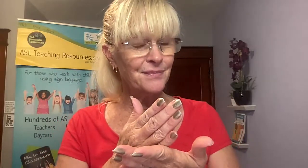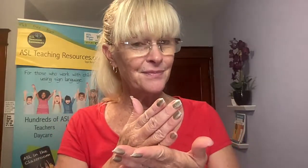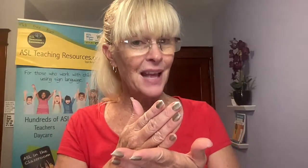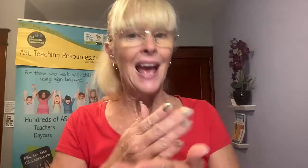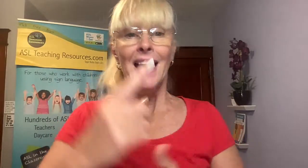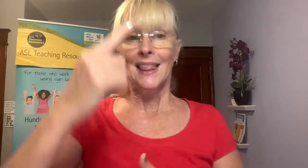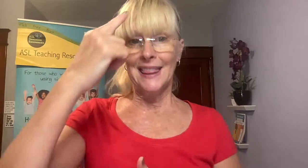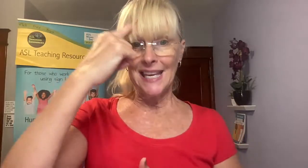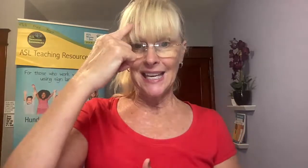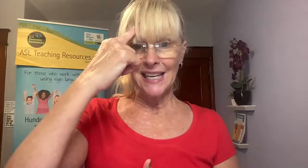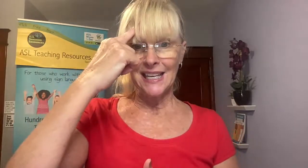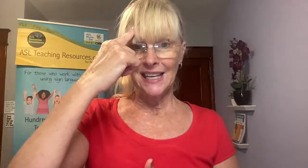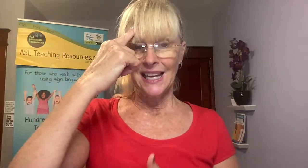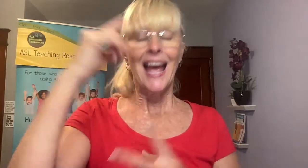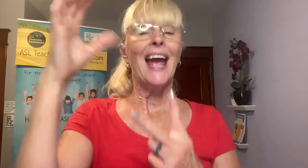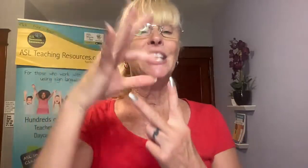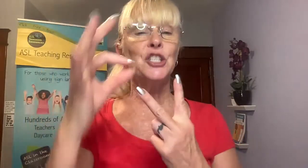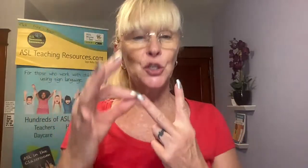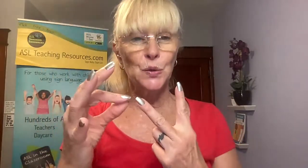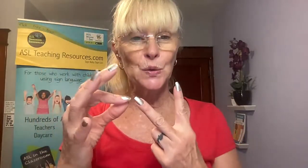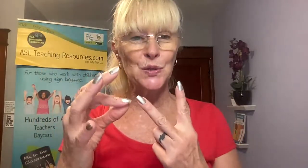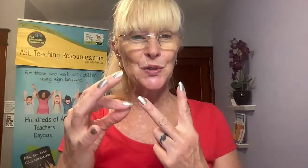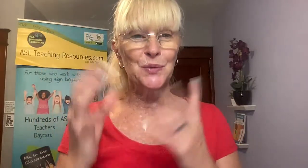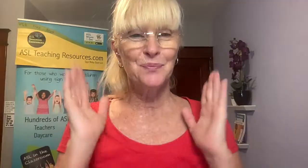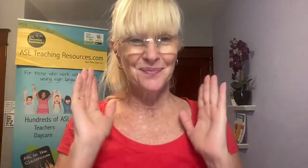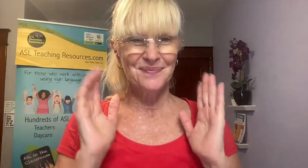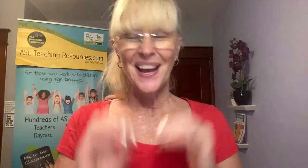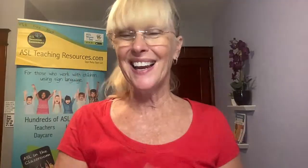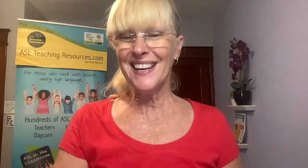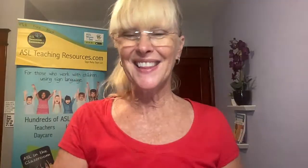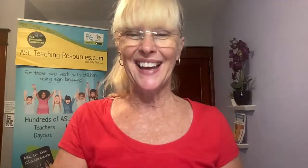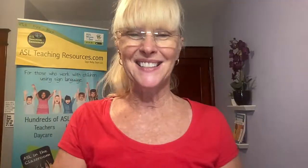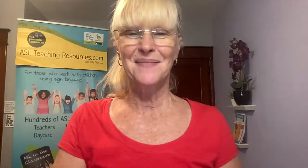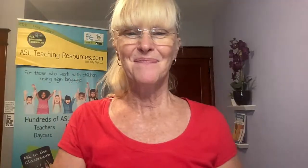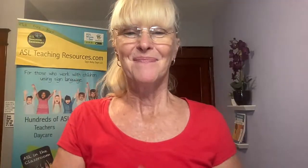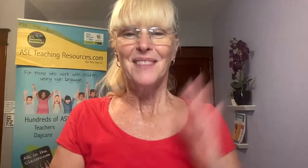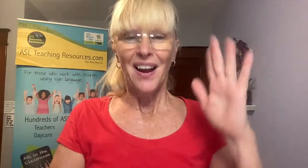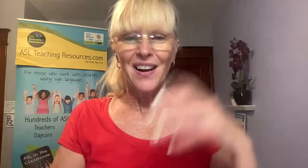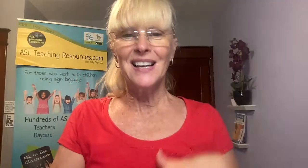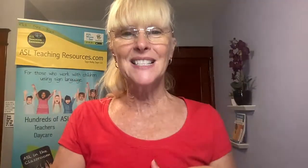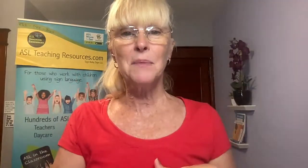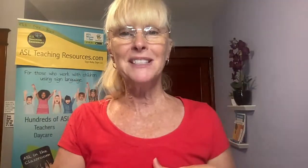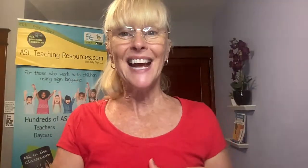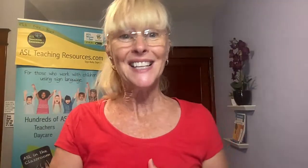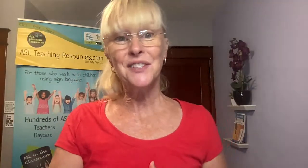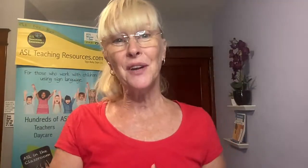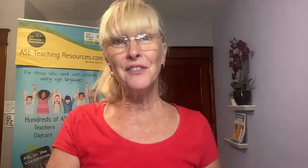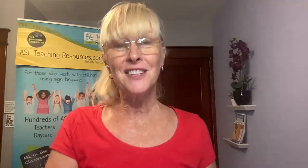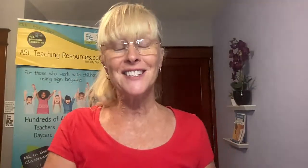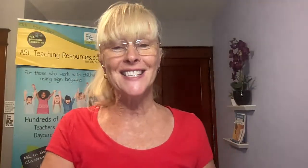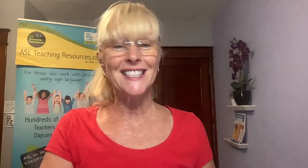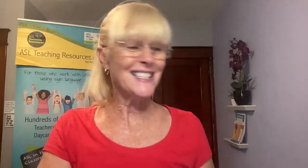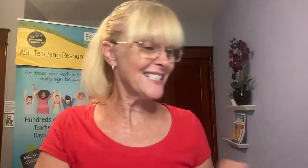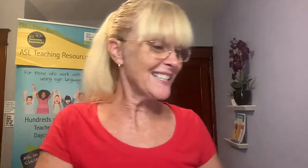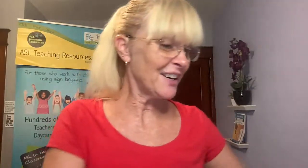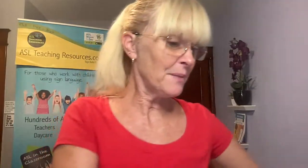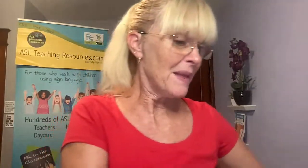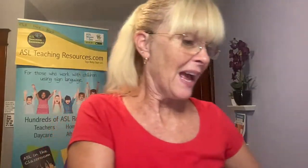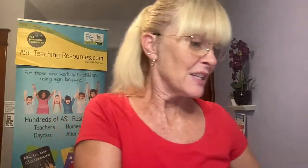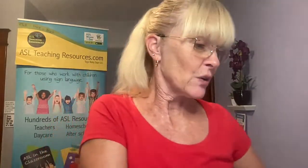think, and choose. I like that. All right, let's come on down. Let's ready for the sentences here. So